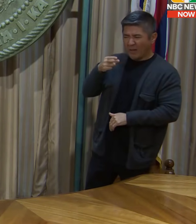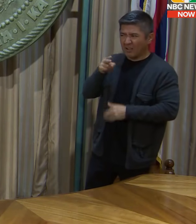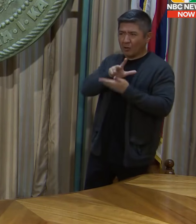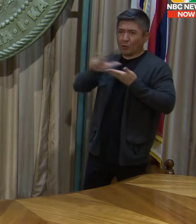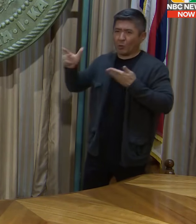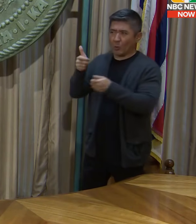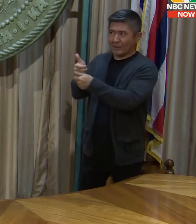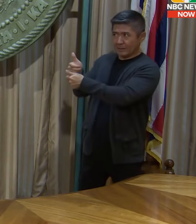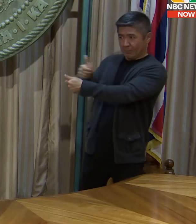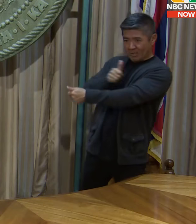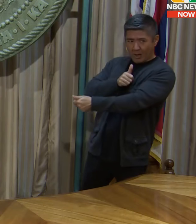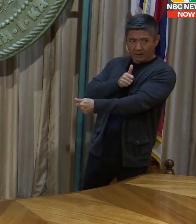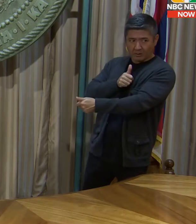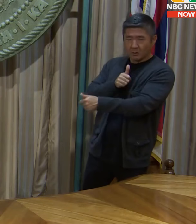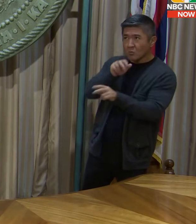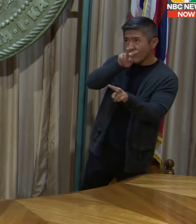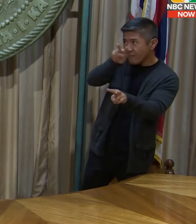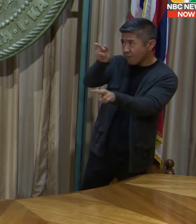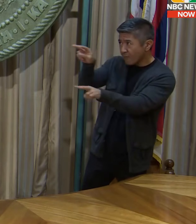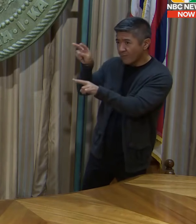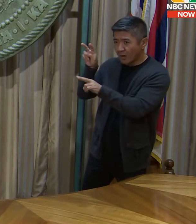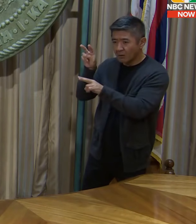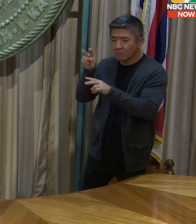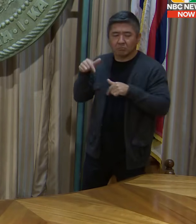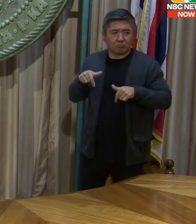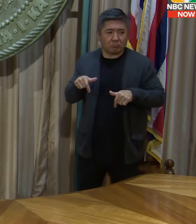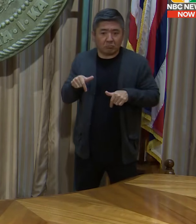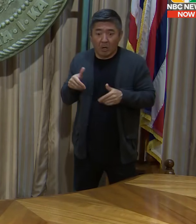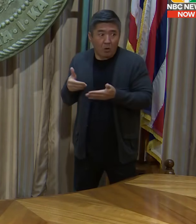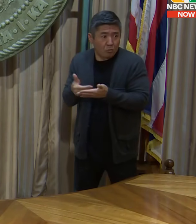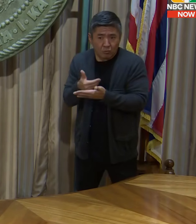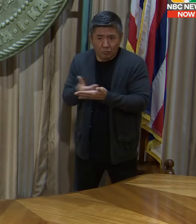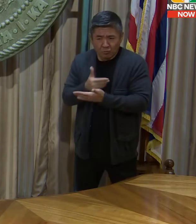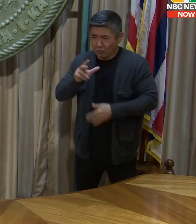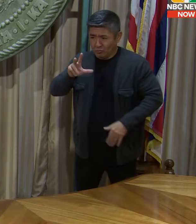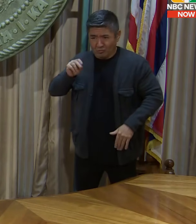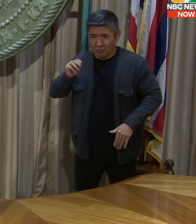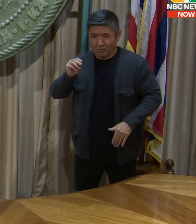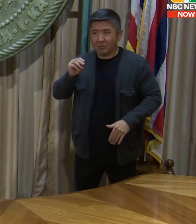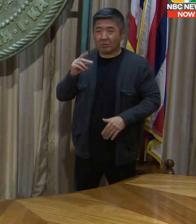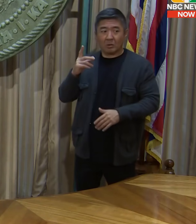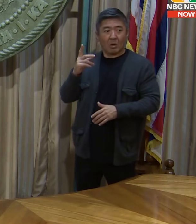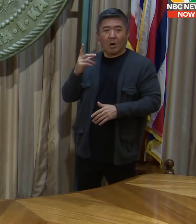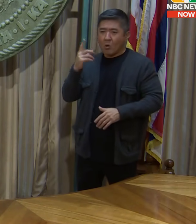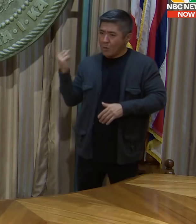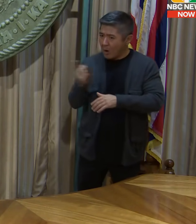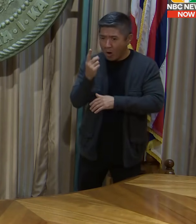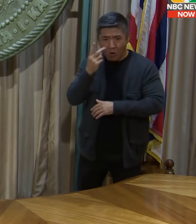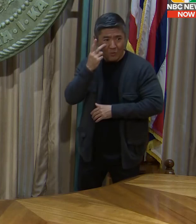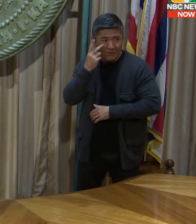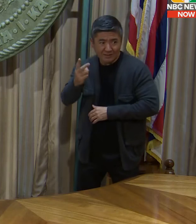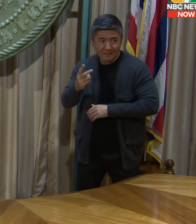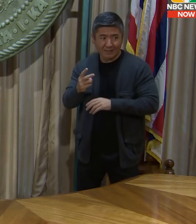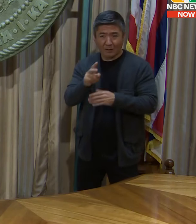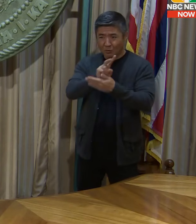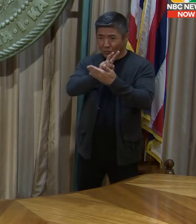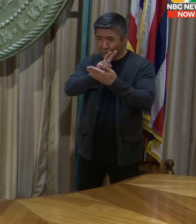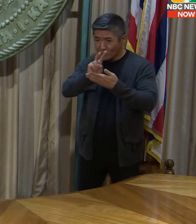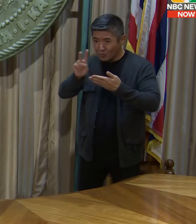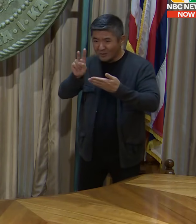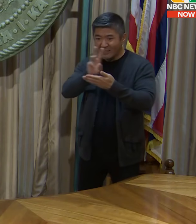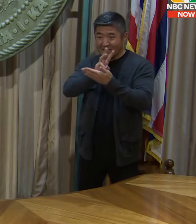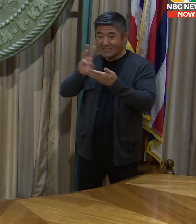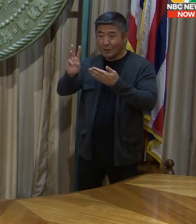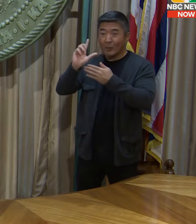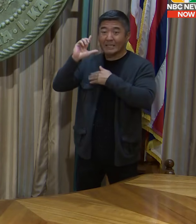country. Just so people know, this is not something new to us. We've always seen surges somewhere between 2 and 6 weeks after the mainland for